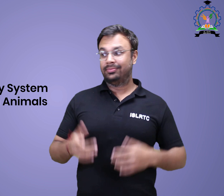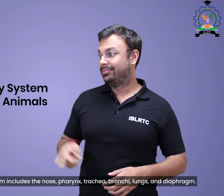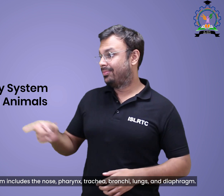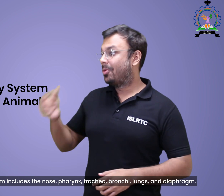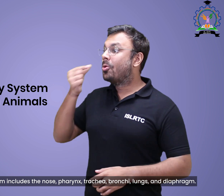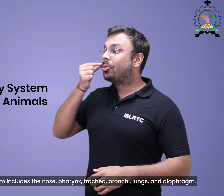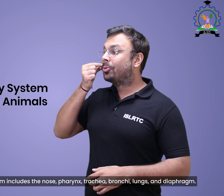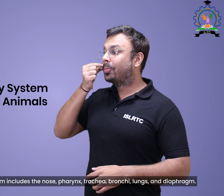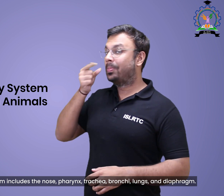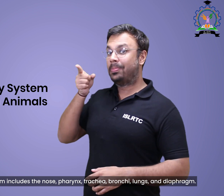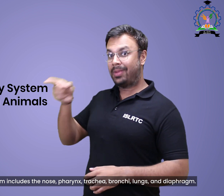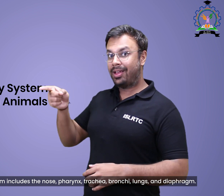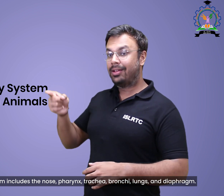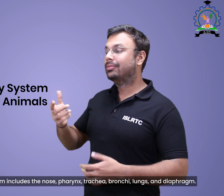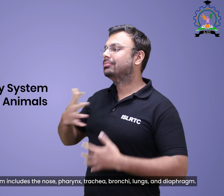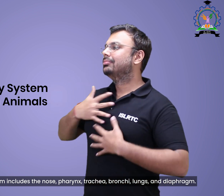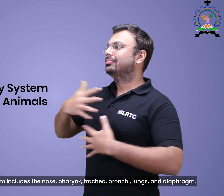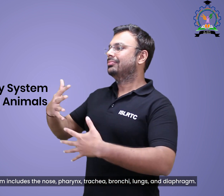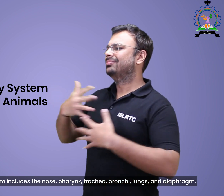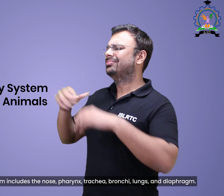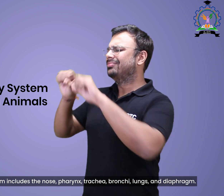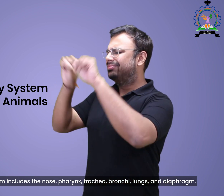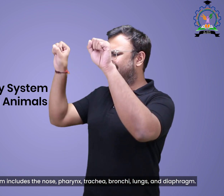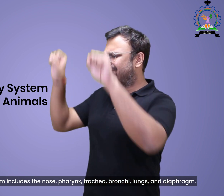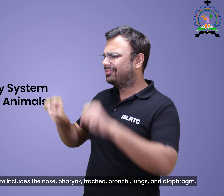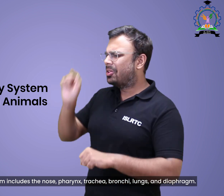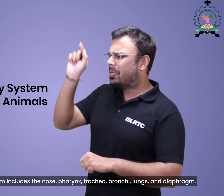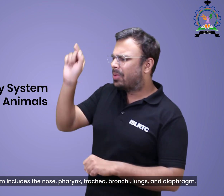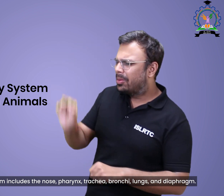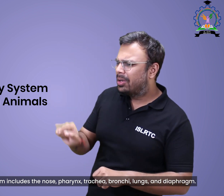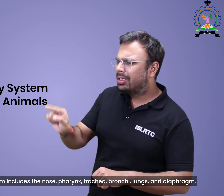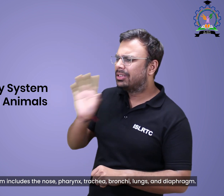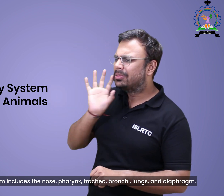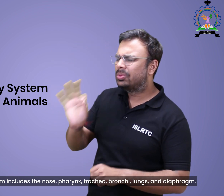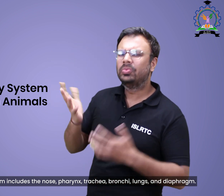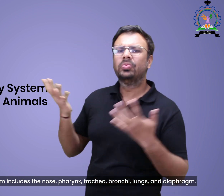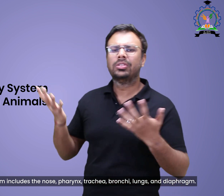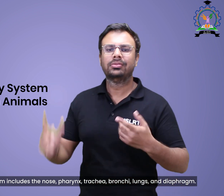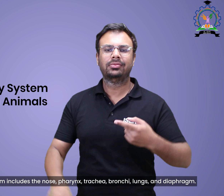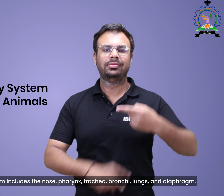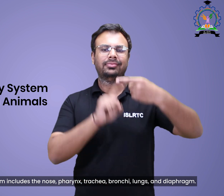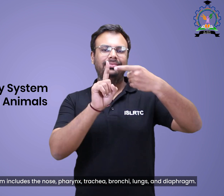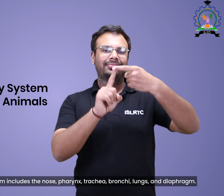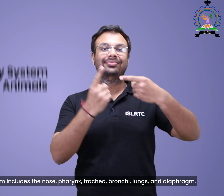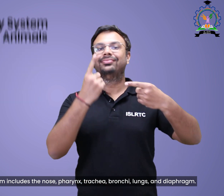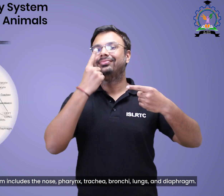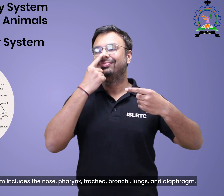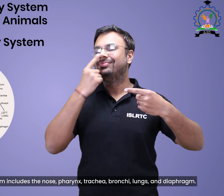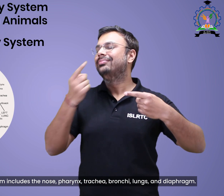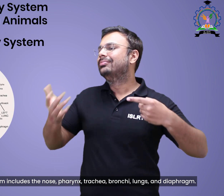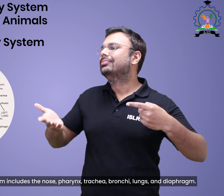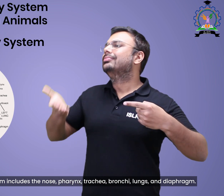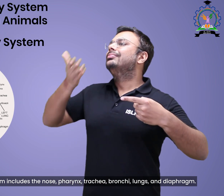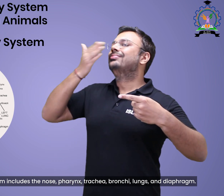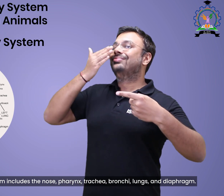The human respiratory system includes the nose, pharynx, trachea, bronchi, lungs, and diaphragm.